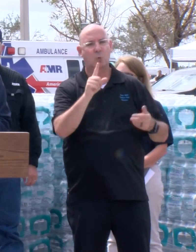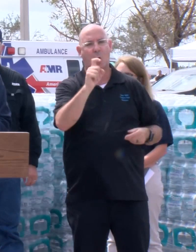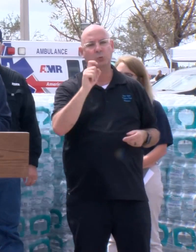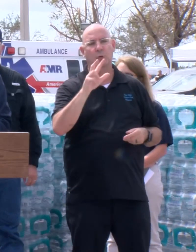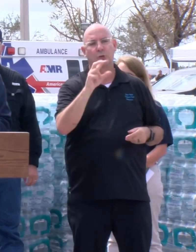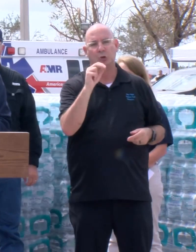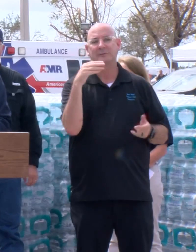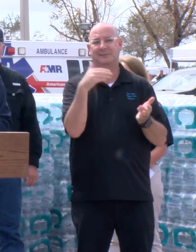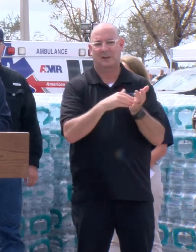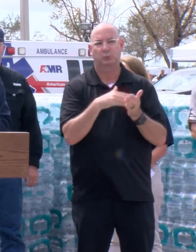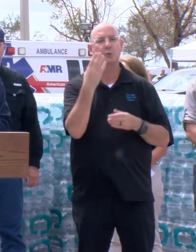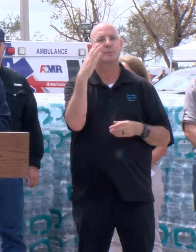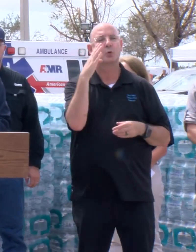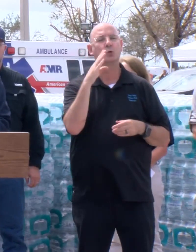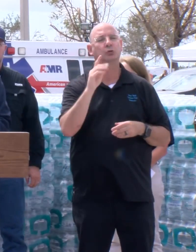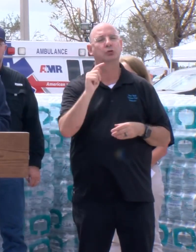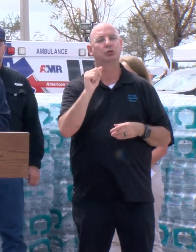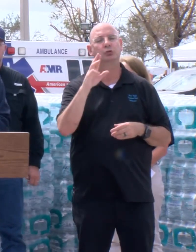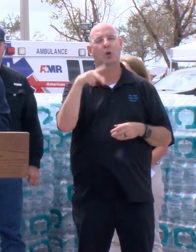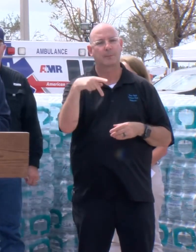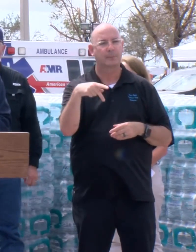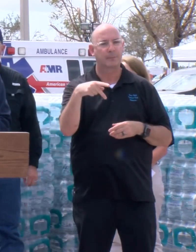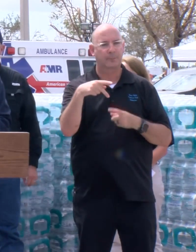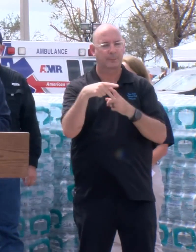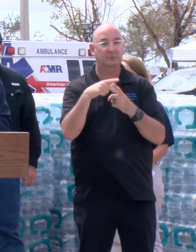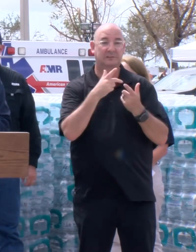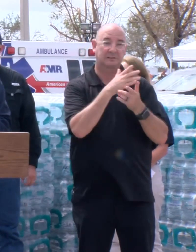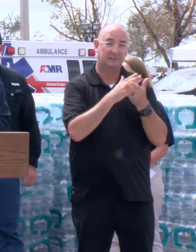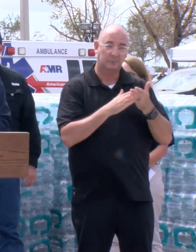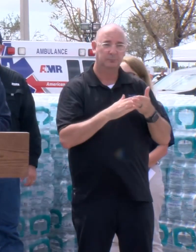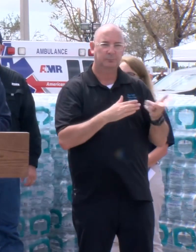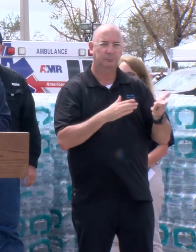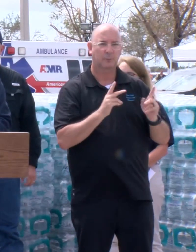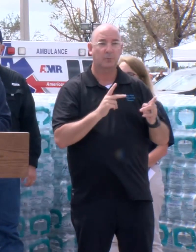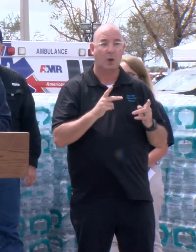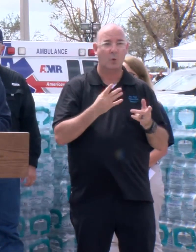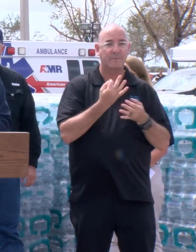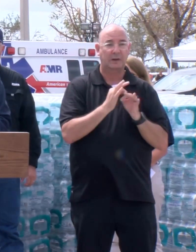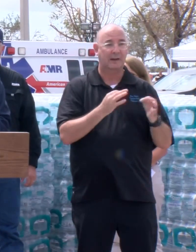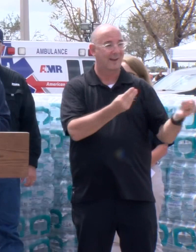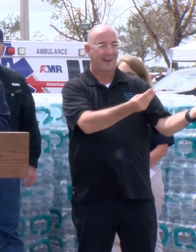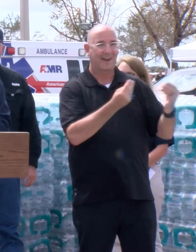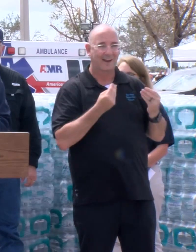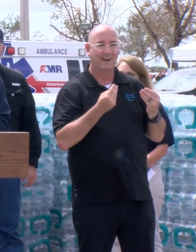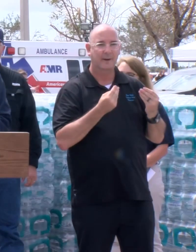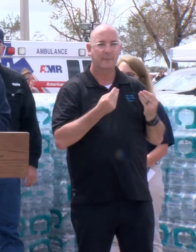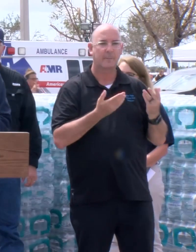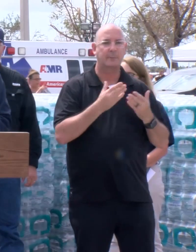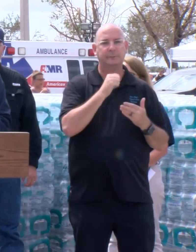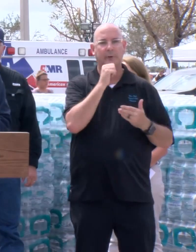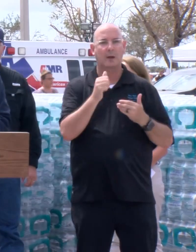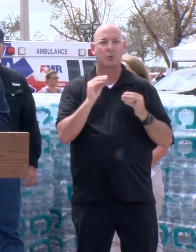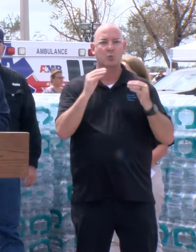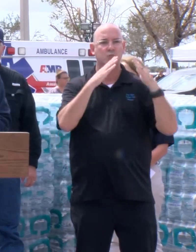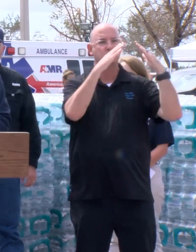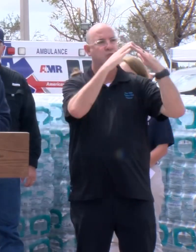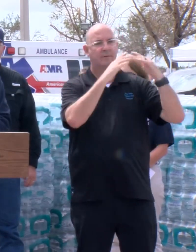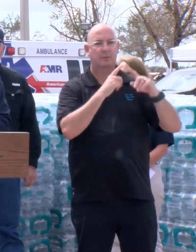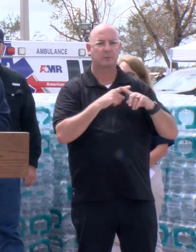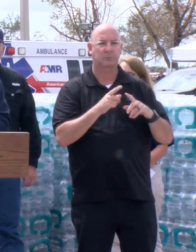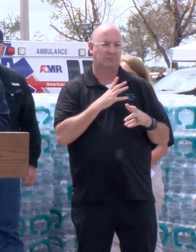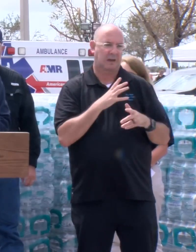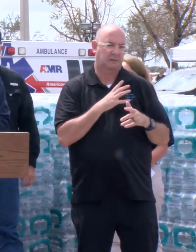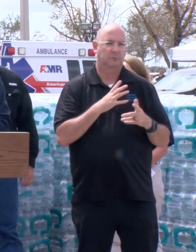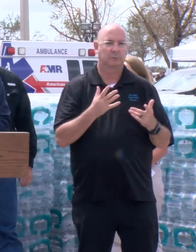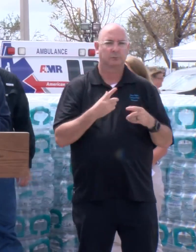not everyone who is getting it has roof damage. Some people, you give them a tarp, they want a tarp because you never know what'll happen. That's fine. But you do see some